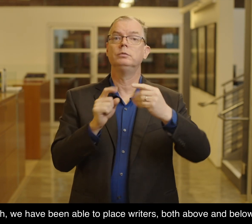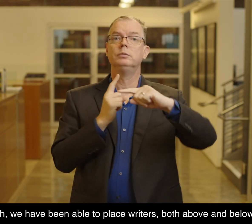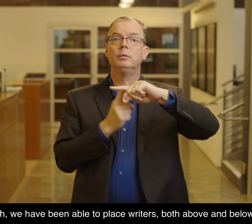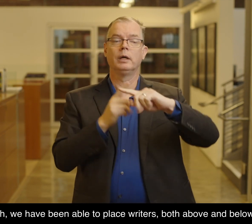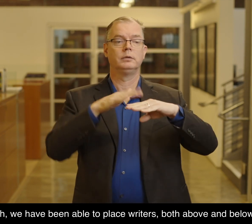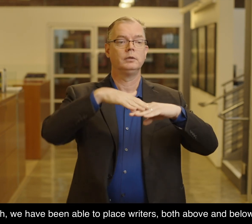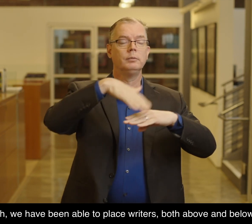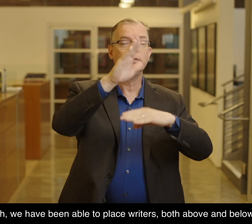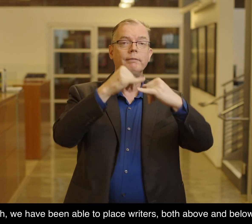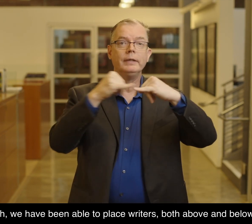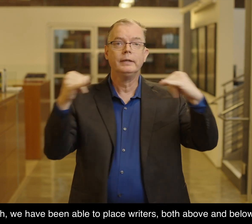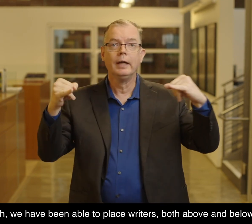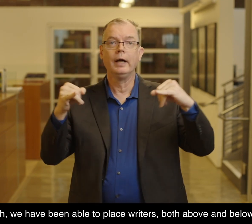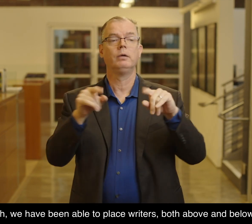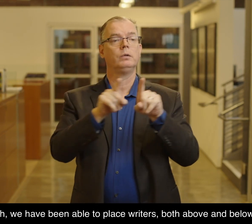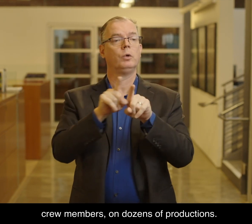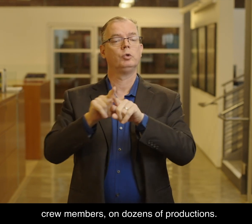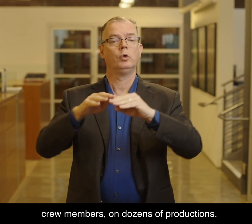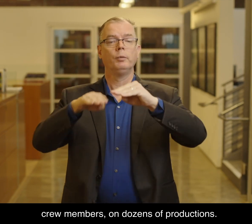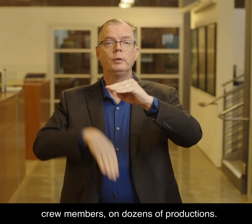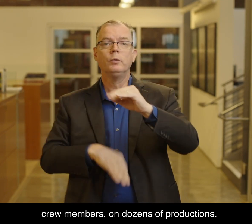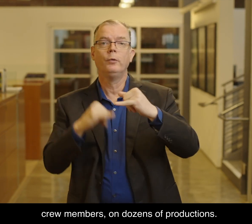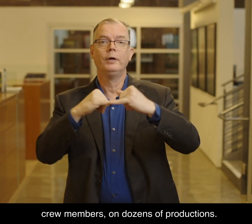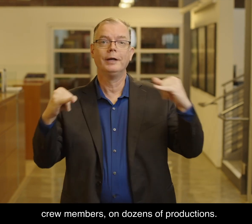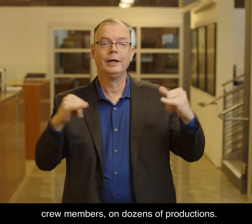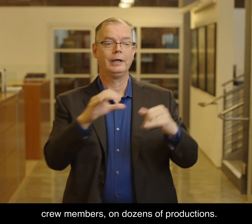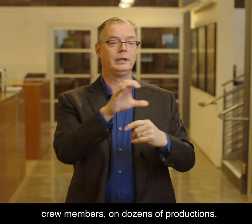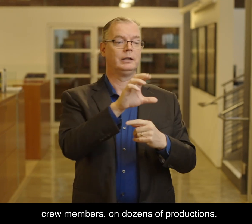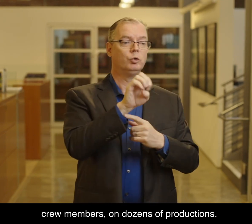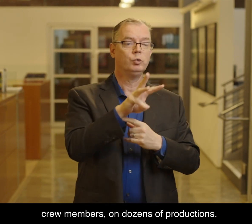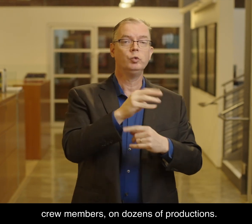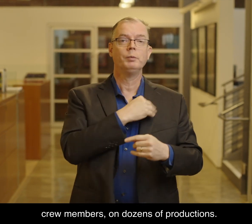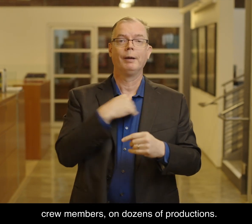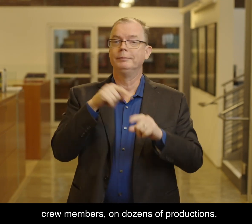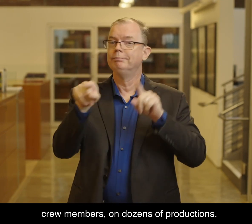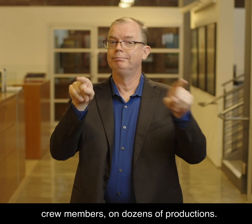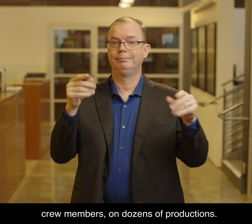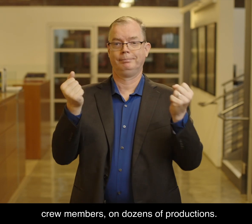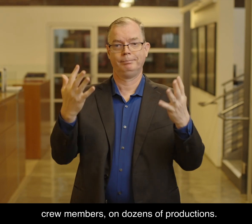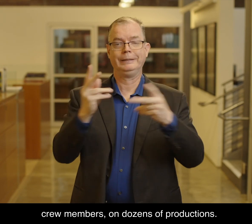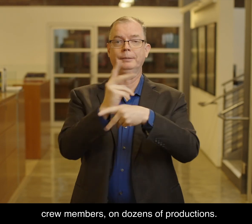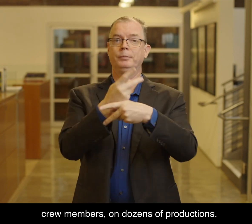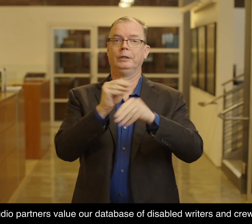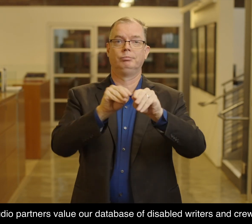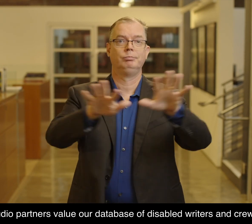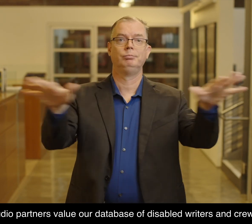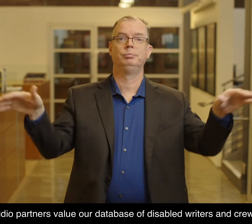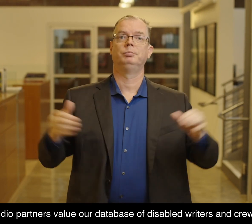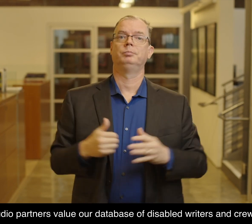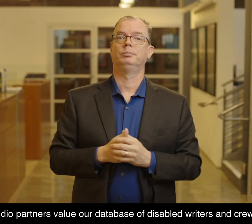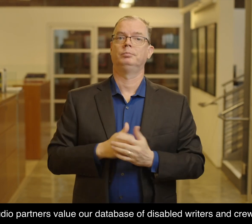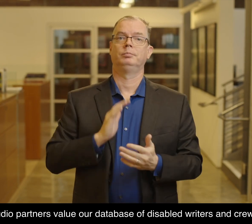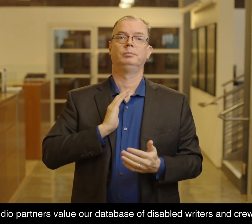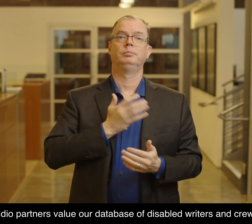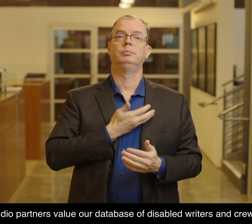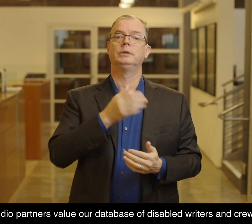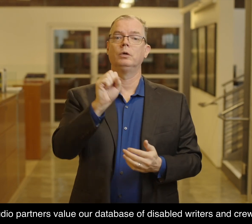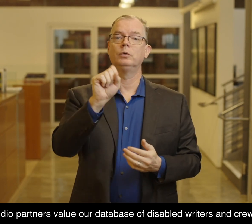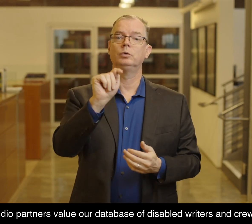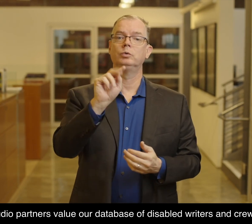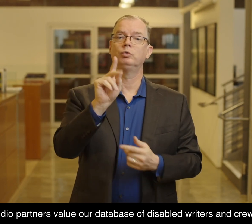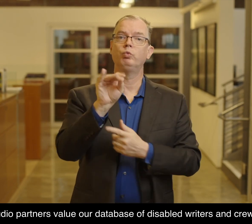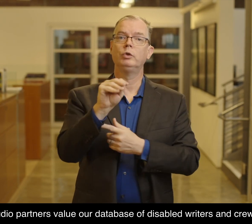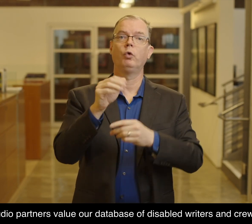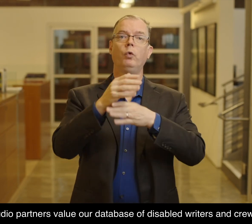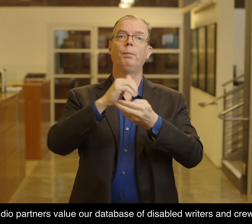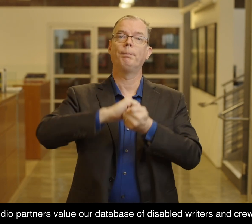writers, both above and below the line crew members, on dozens of productions. Our studio partners